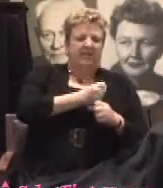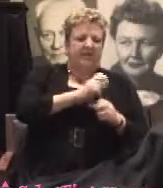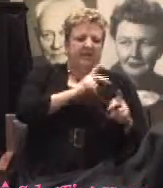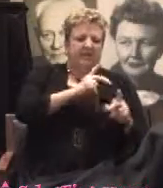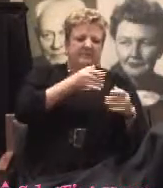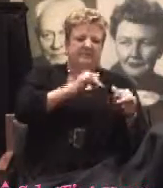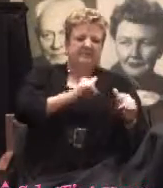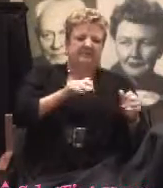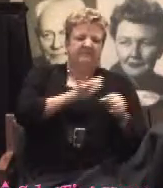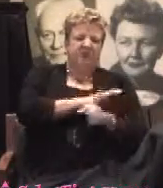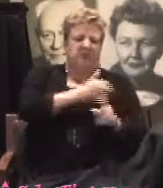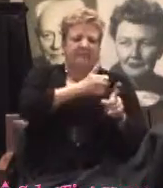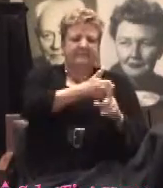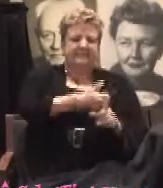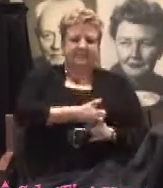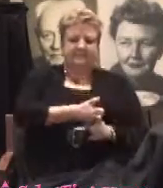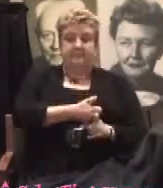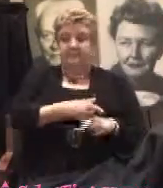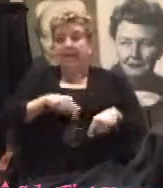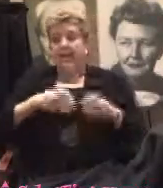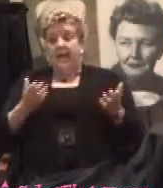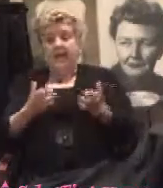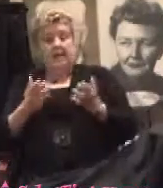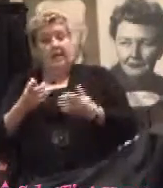And here, you 20-year-olds, you're pretty full of self too.